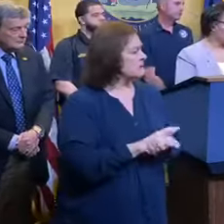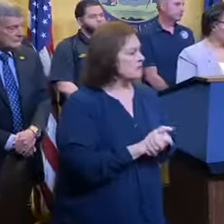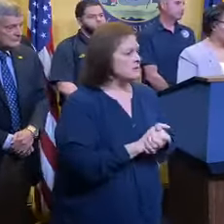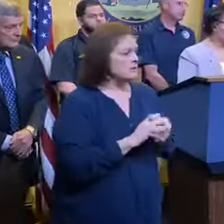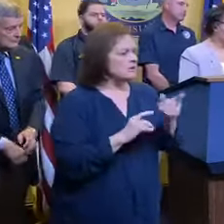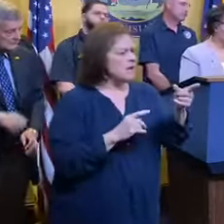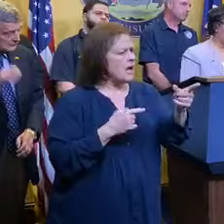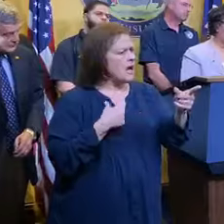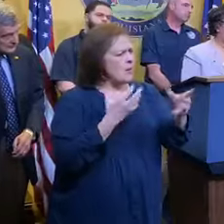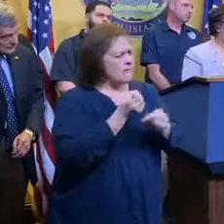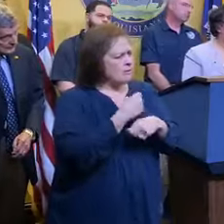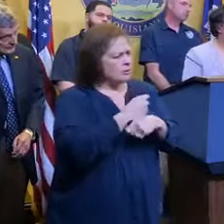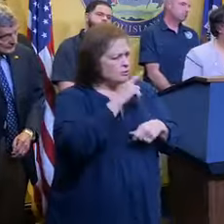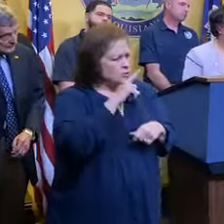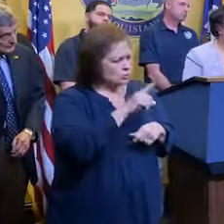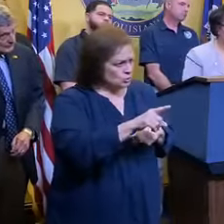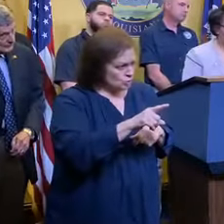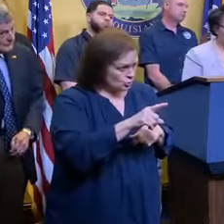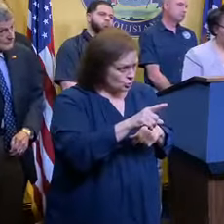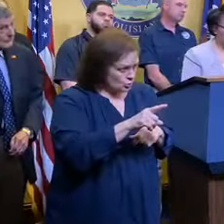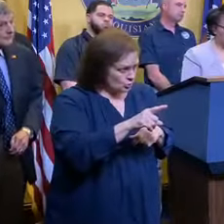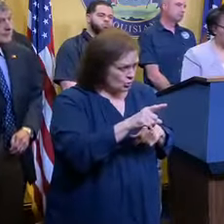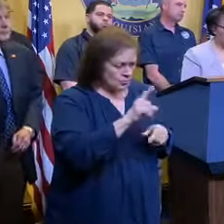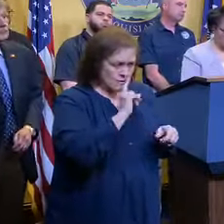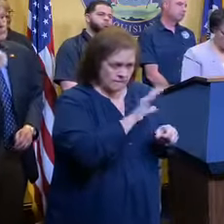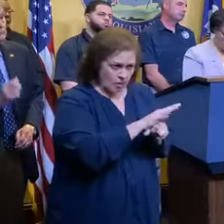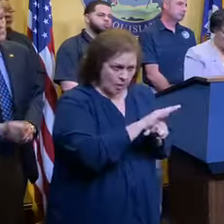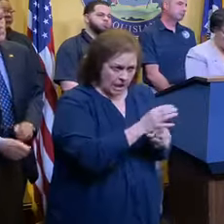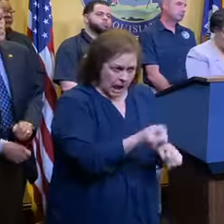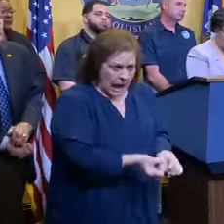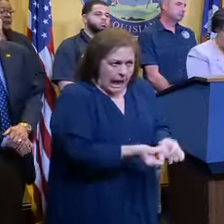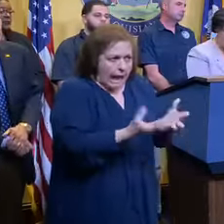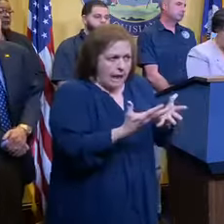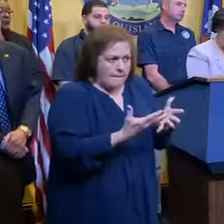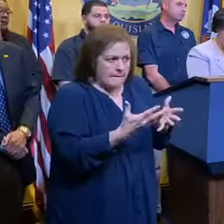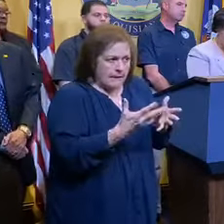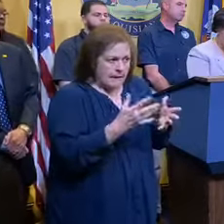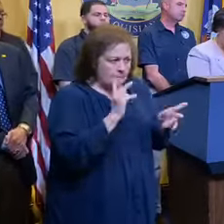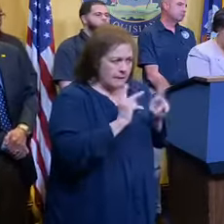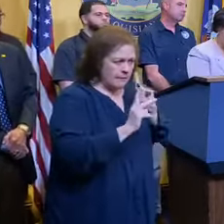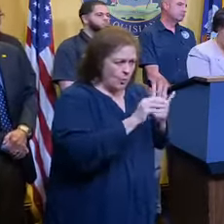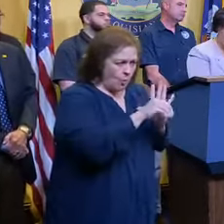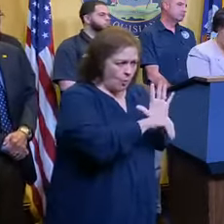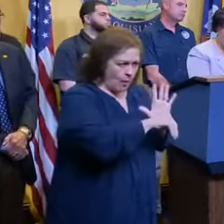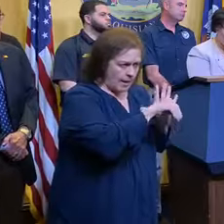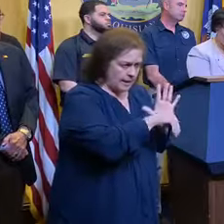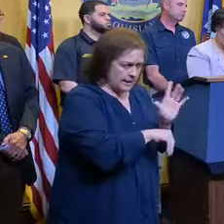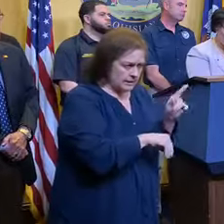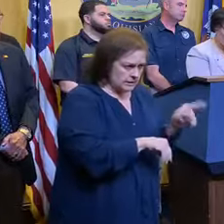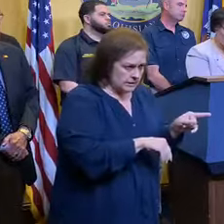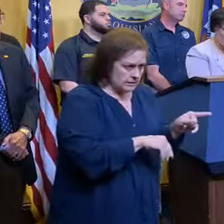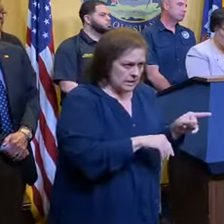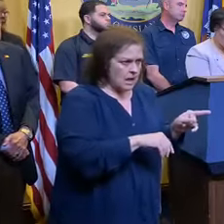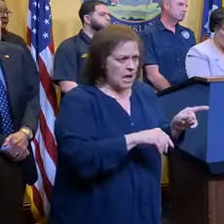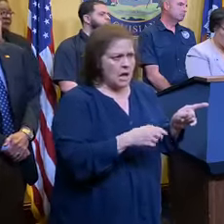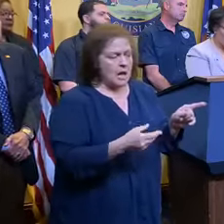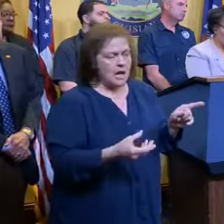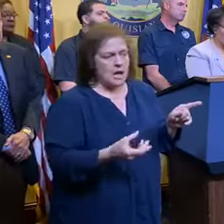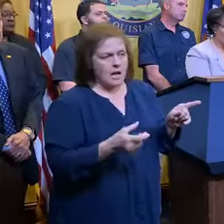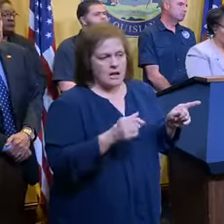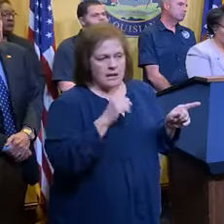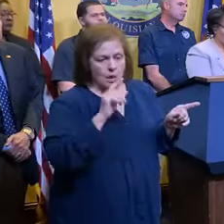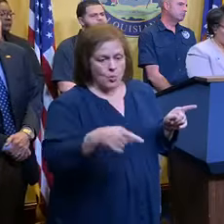8. I just want to make sure we have the numbers confirmed of how many are in Orleans, and then additionally,